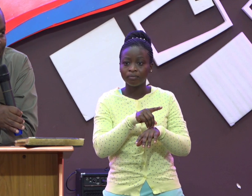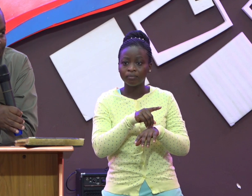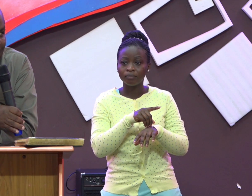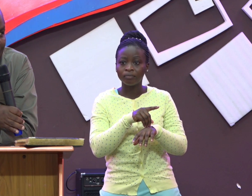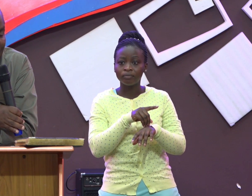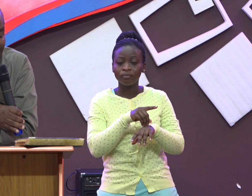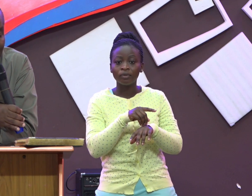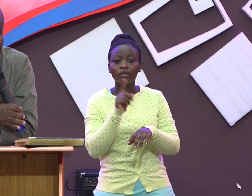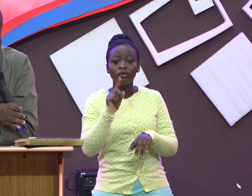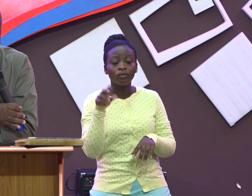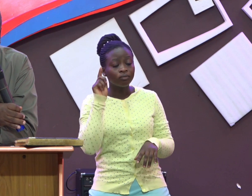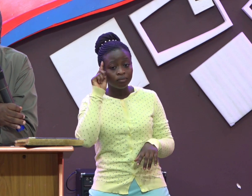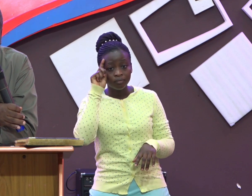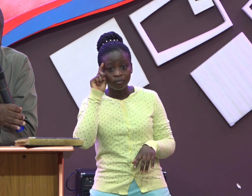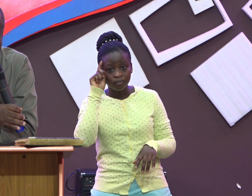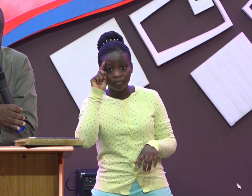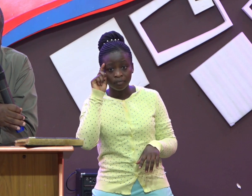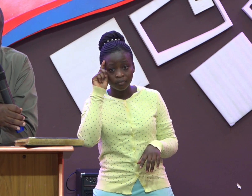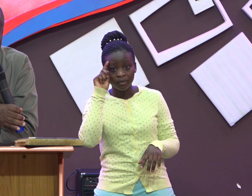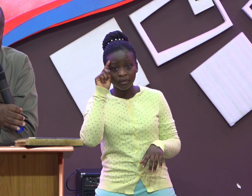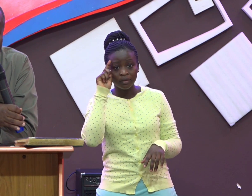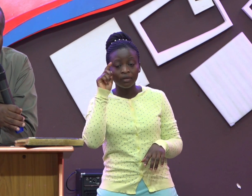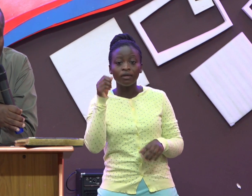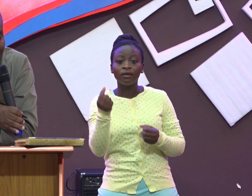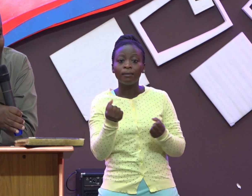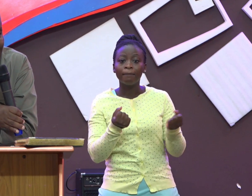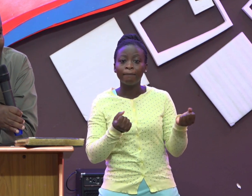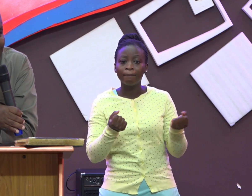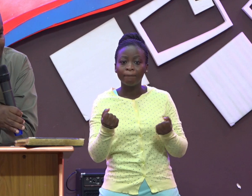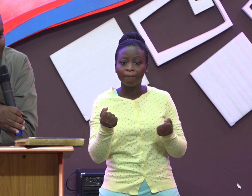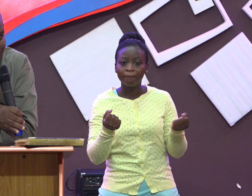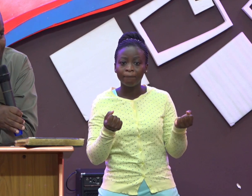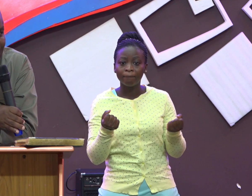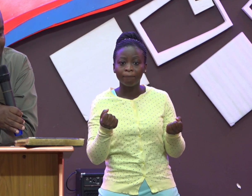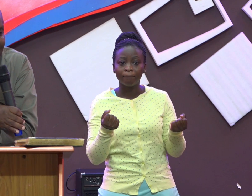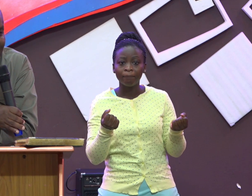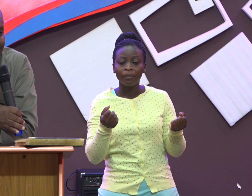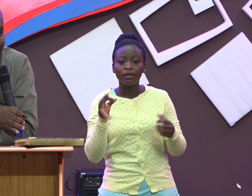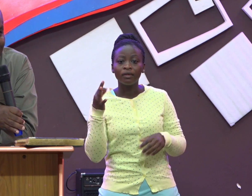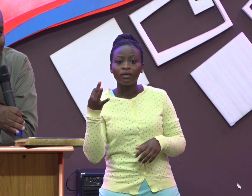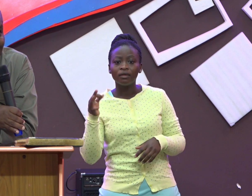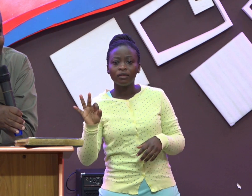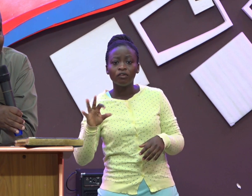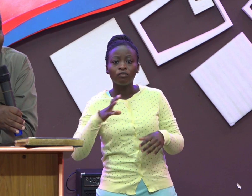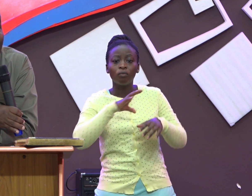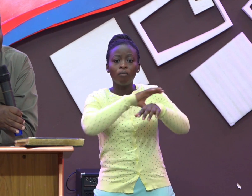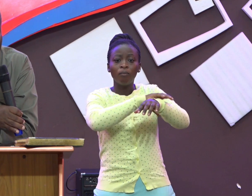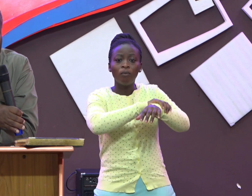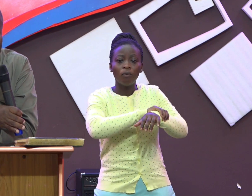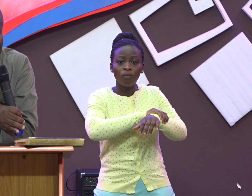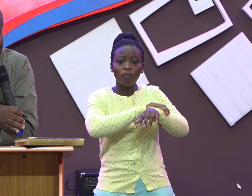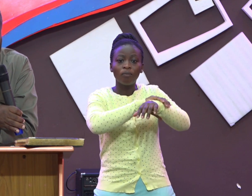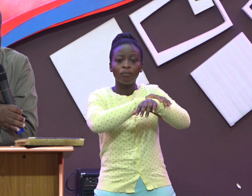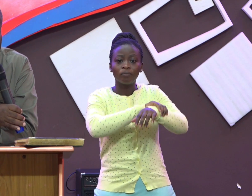Just imagine a tube. Oba omupiira gw'emmotoka. Or a tire of a car. Pressure munda wabeera omutono. When the pressure inside is small.